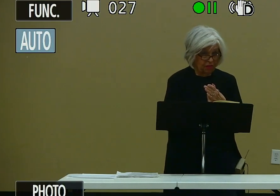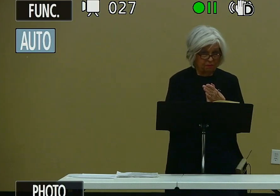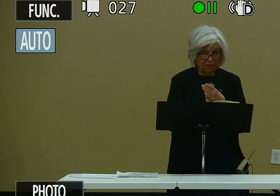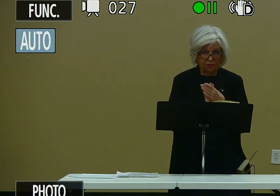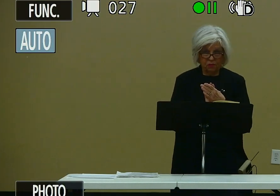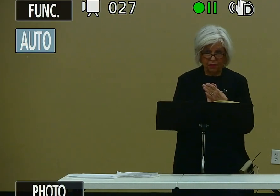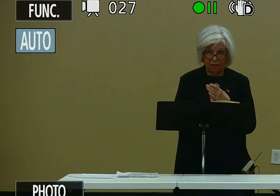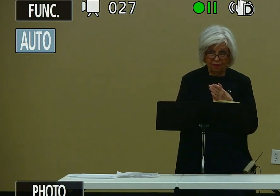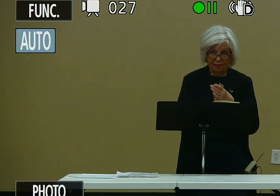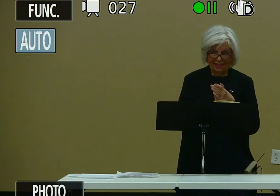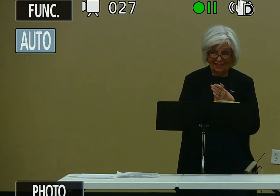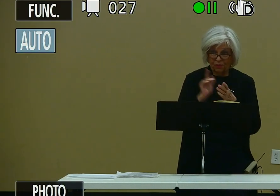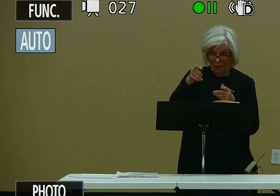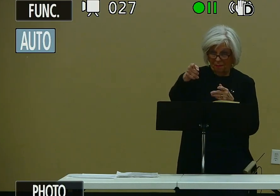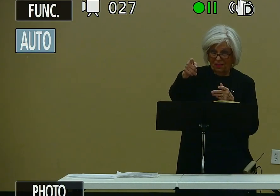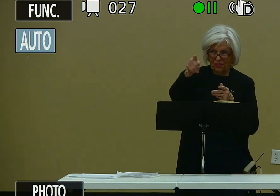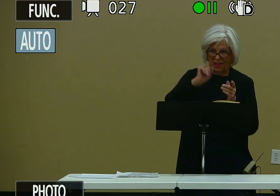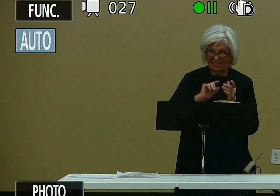for yesterday? Yes, ma'am. There's a volunteer.